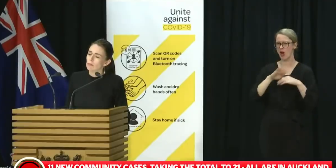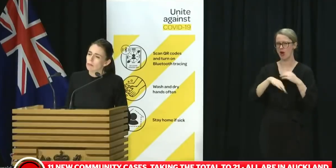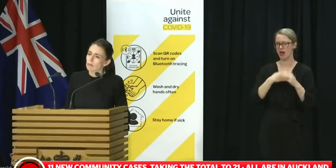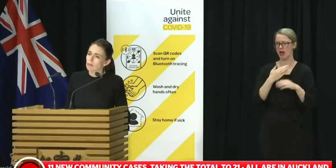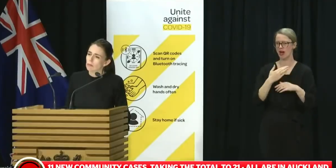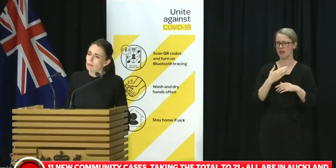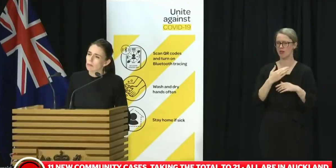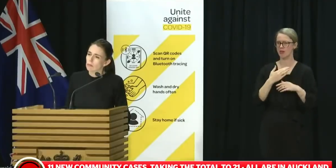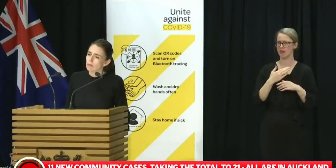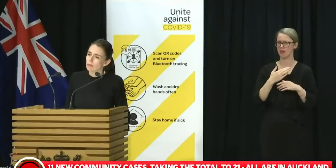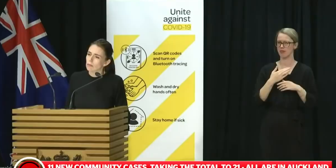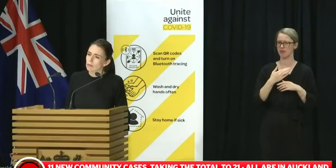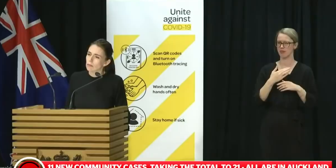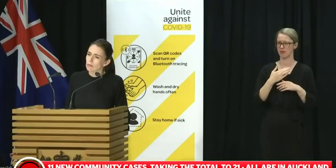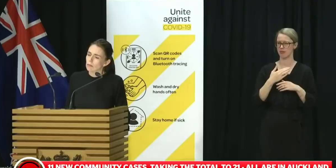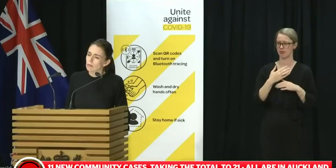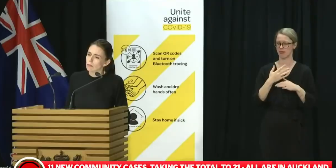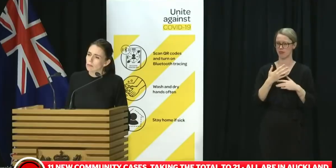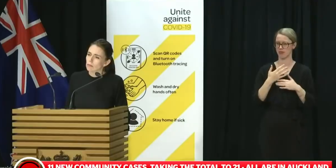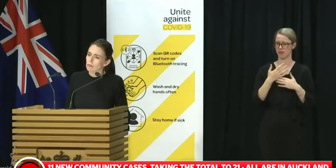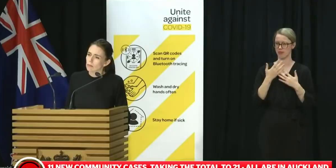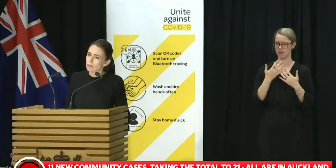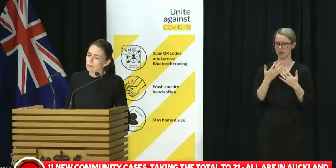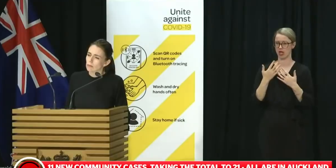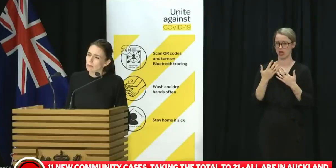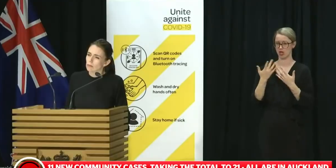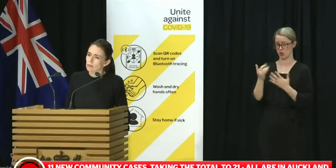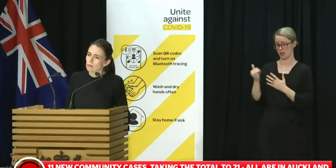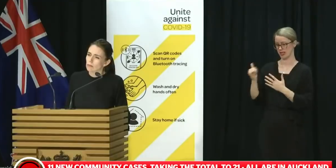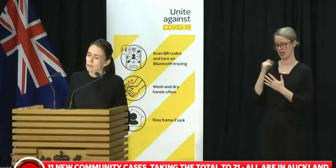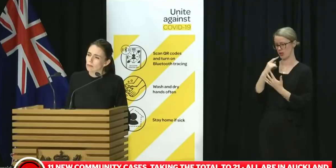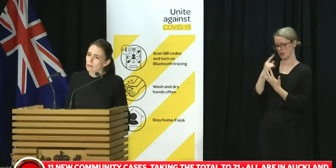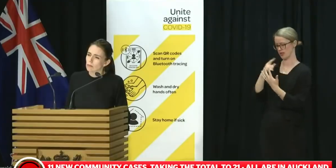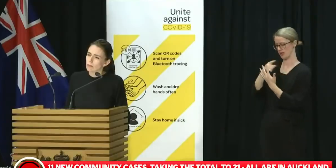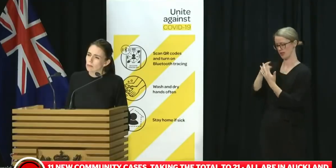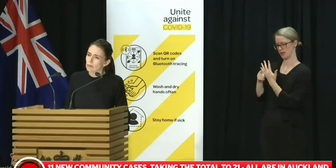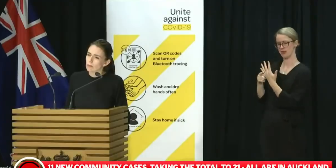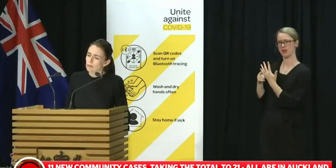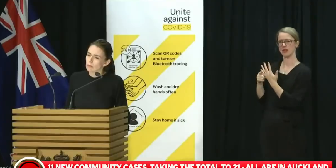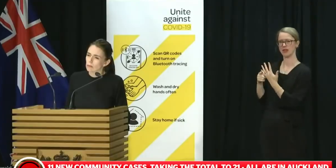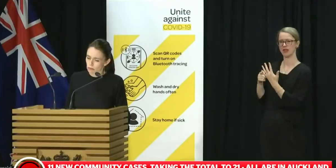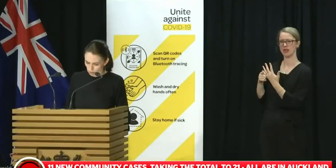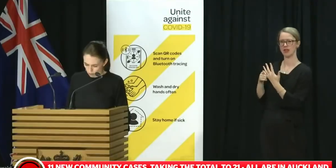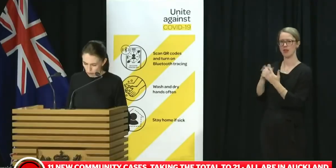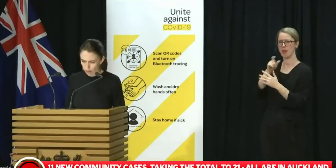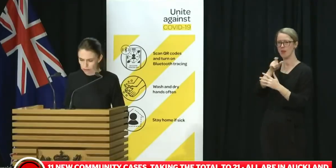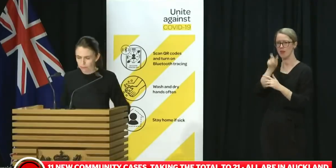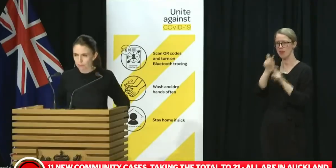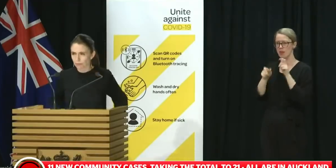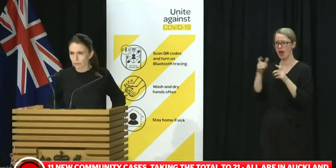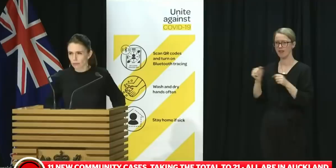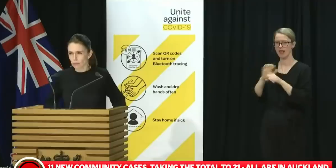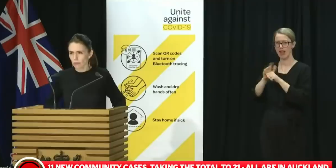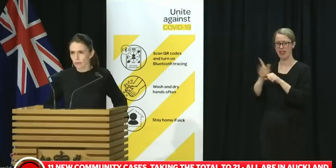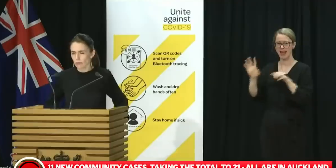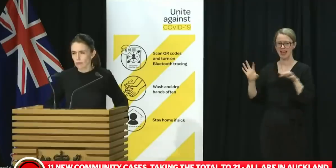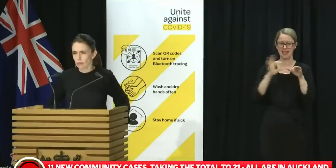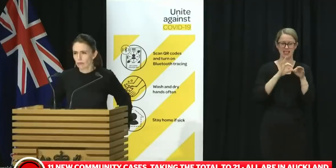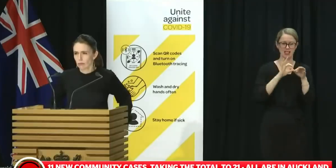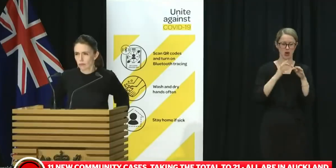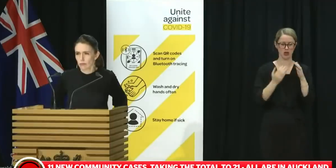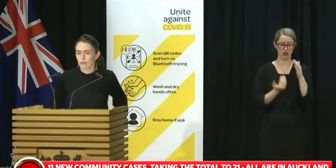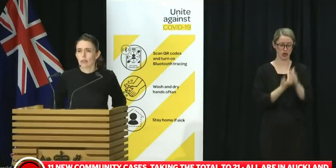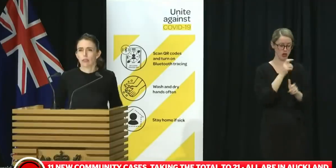positive cases since you talked about the one yesterday, including are they part of being any connection to the casino, the